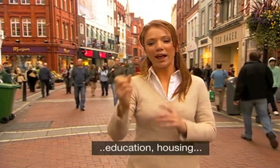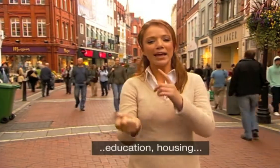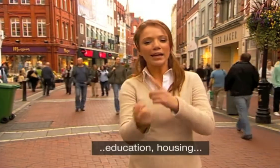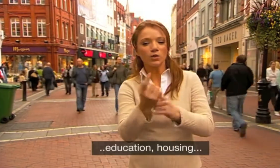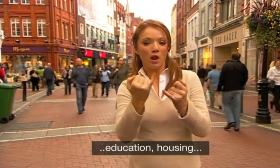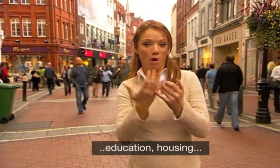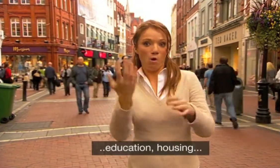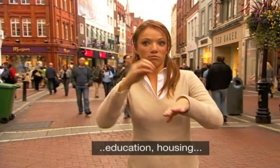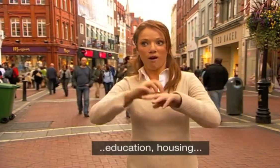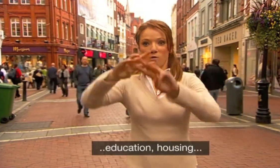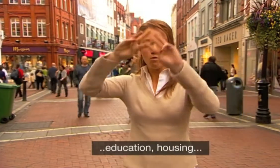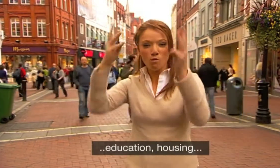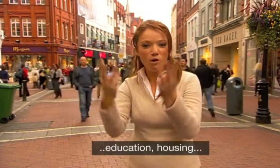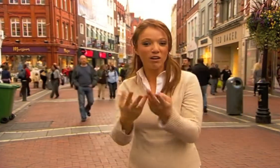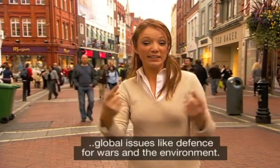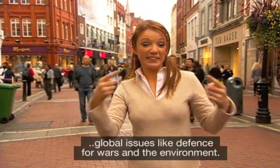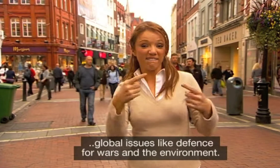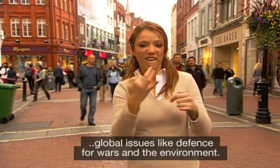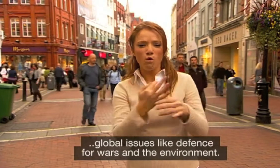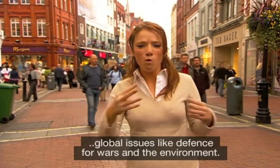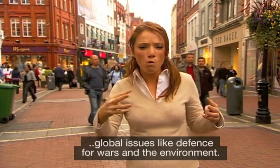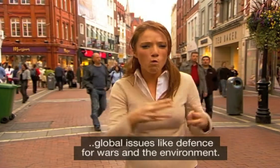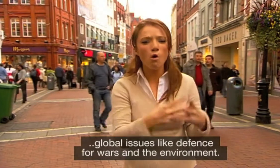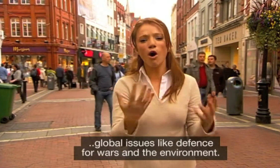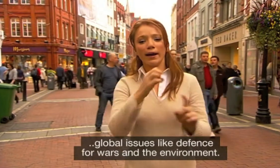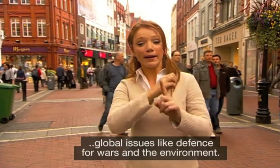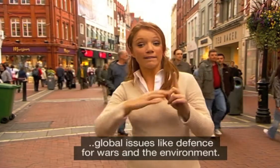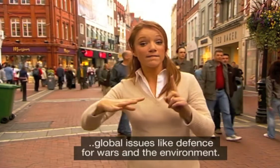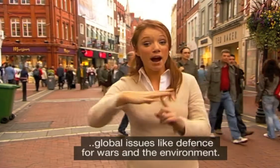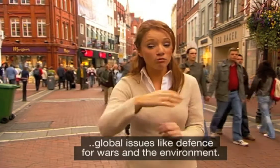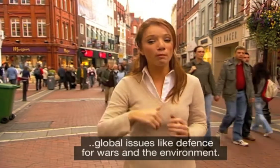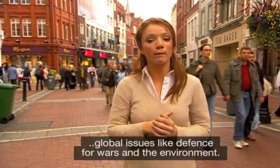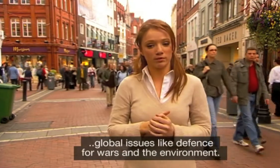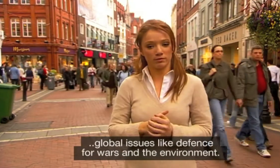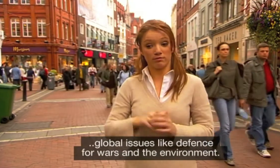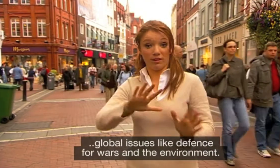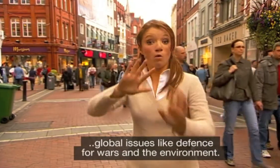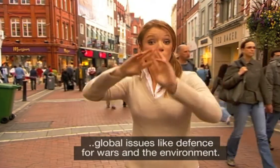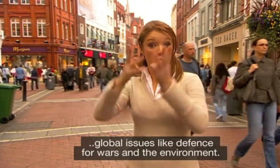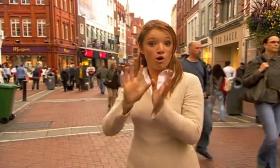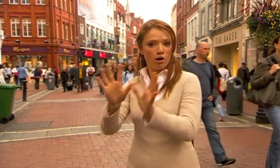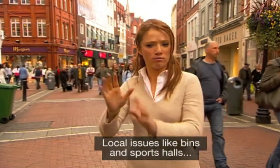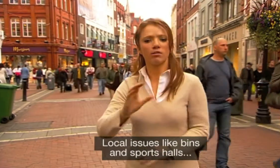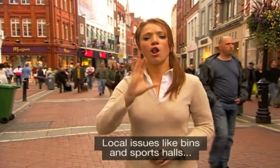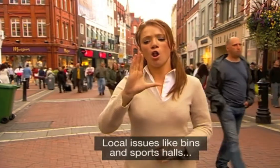education, housing, global issues like defence for wars and the environment. Local